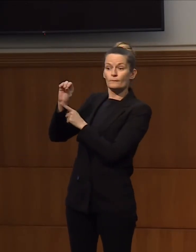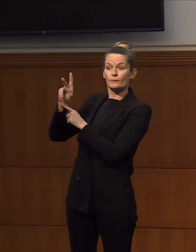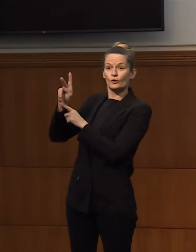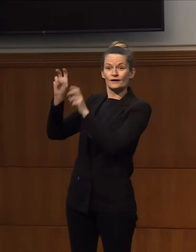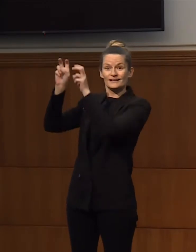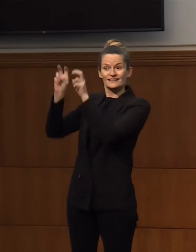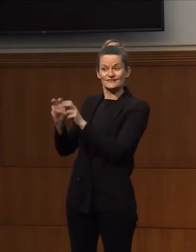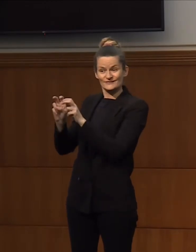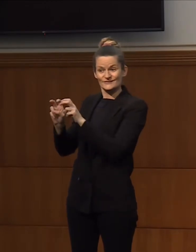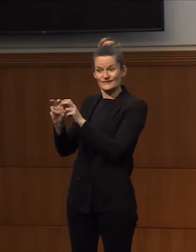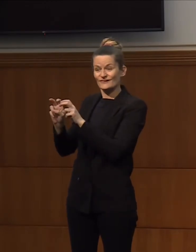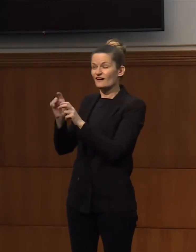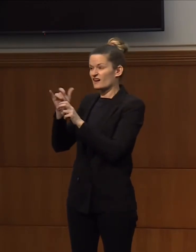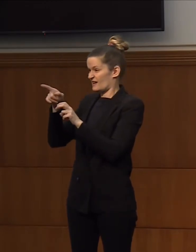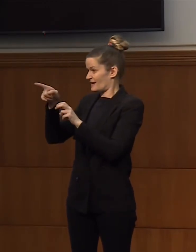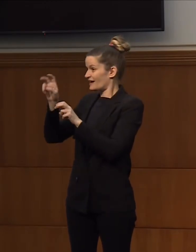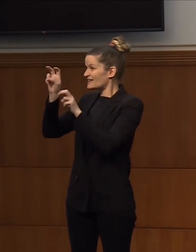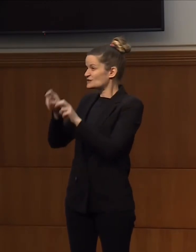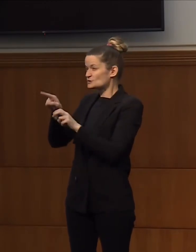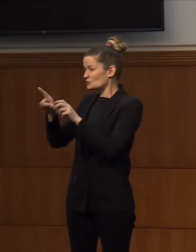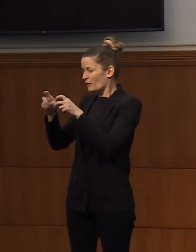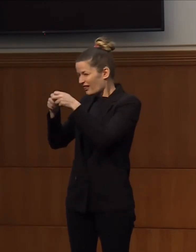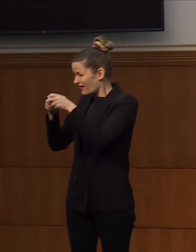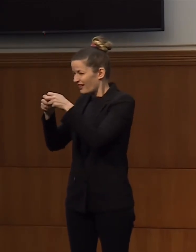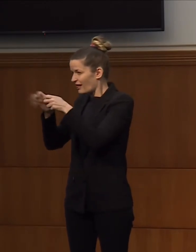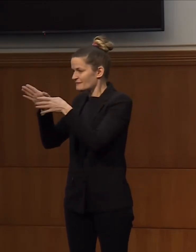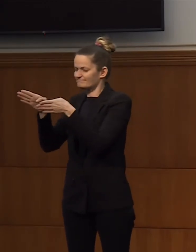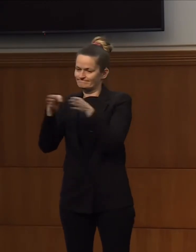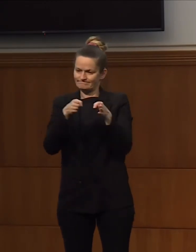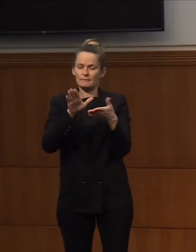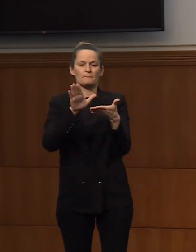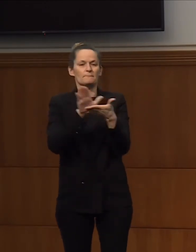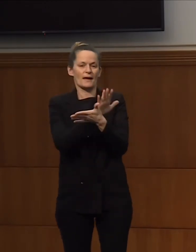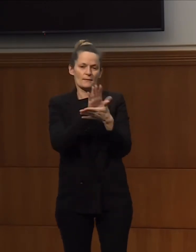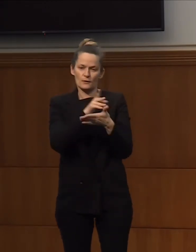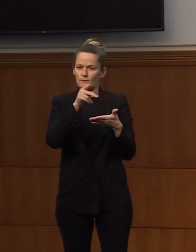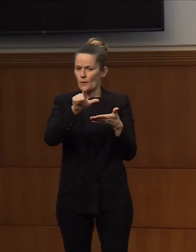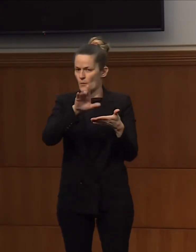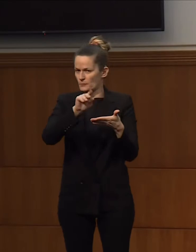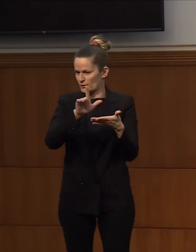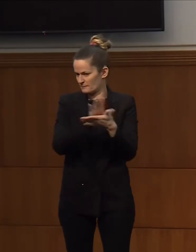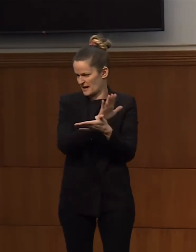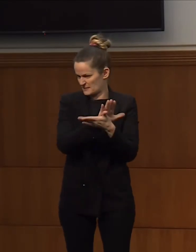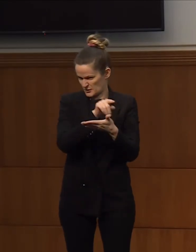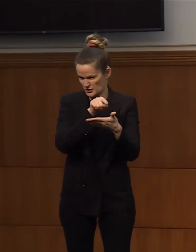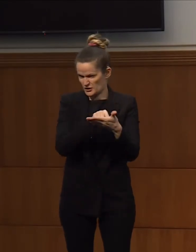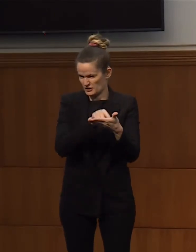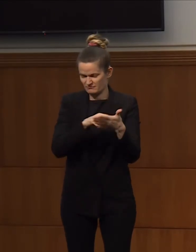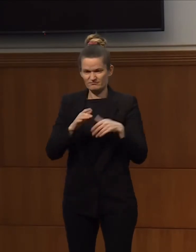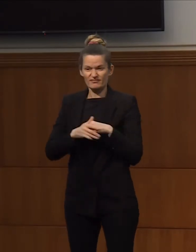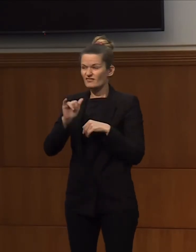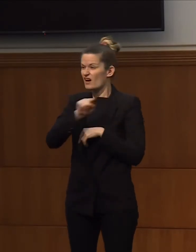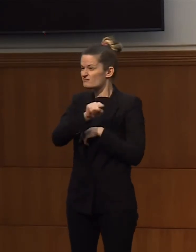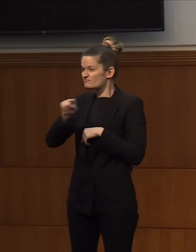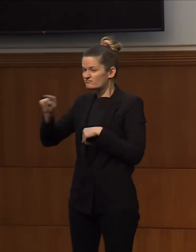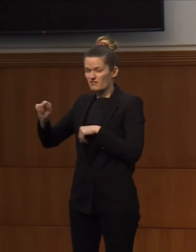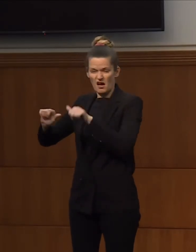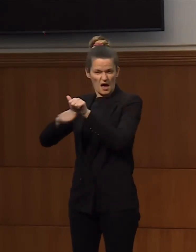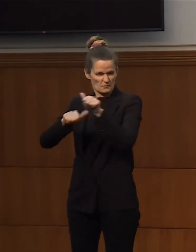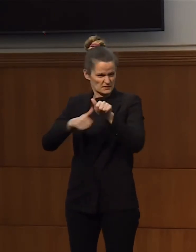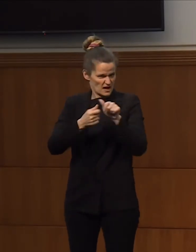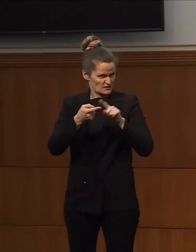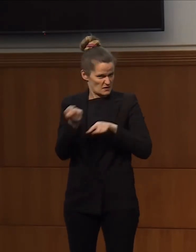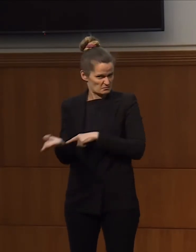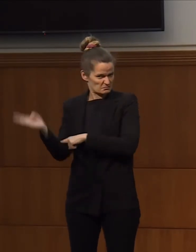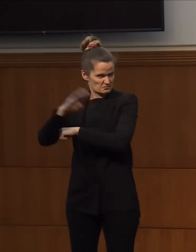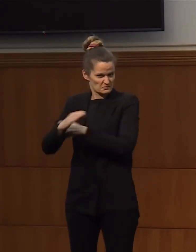are in good shape there. And that is what we have right now for updates. One of the things I wanted to talk to you about at this briefing is what we